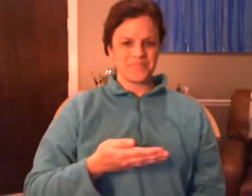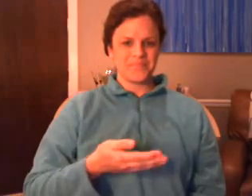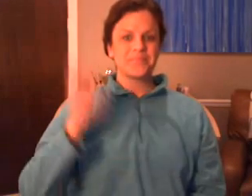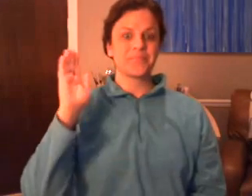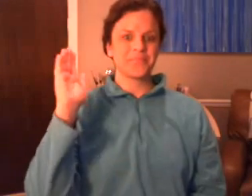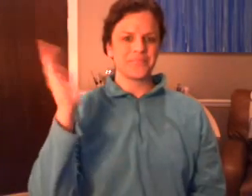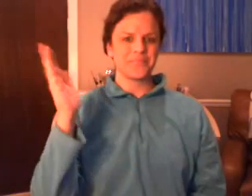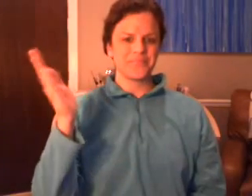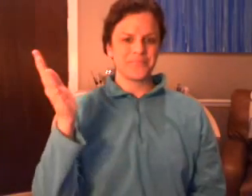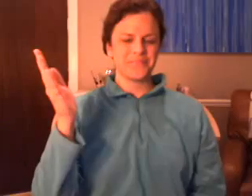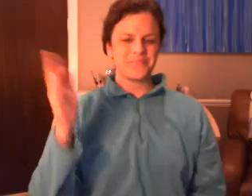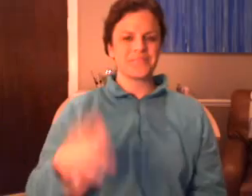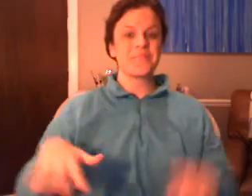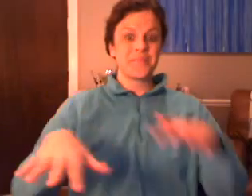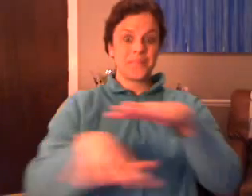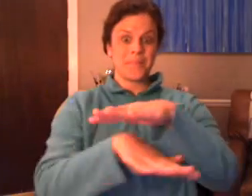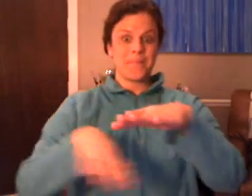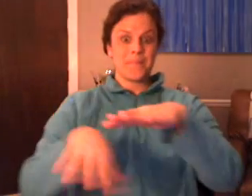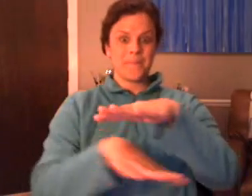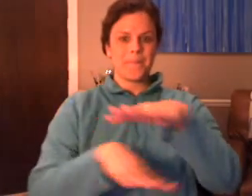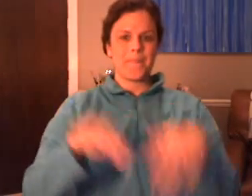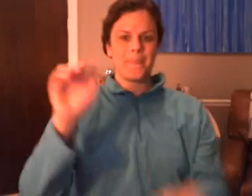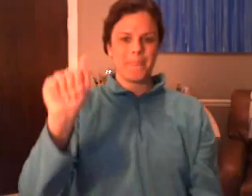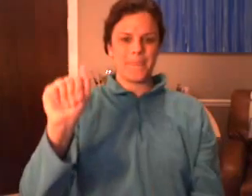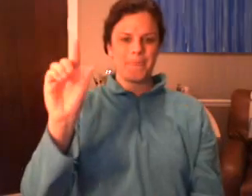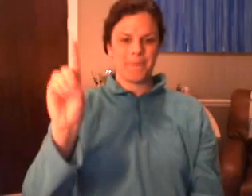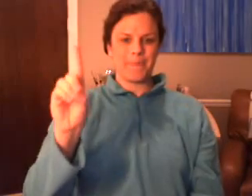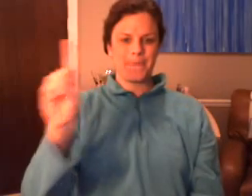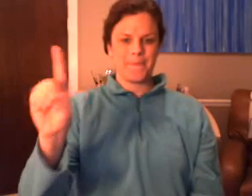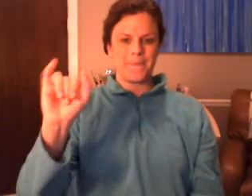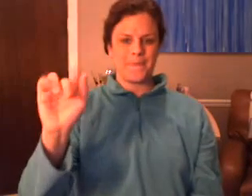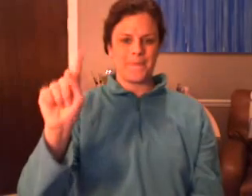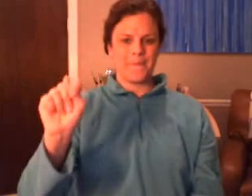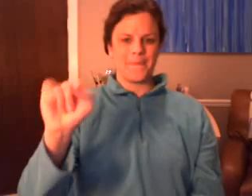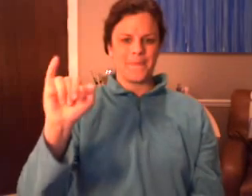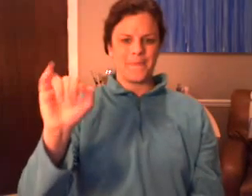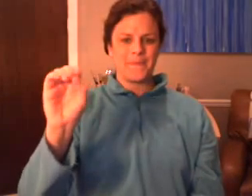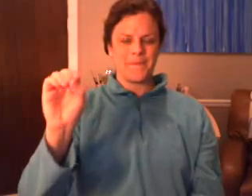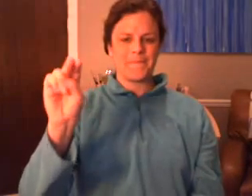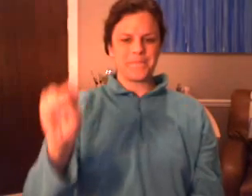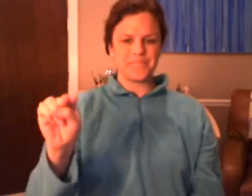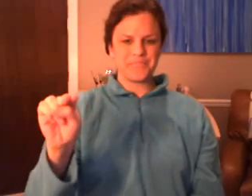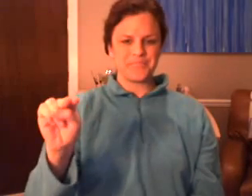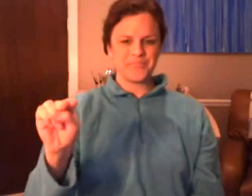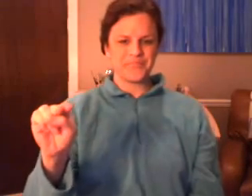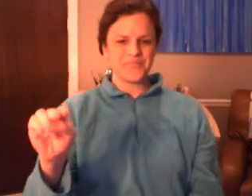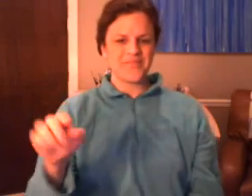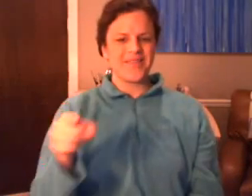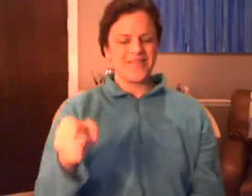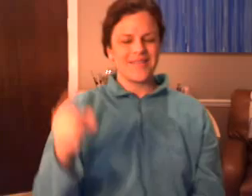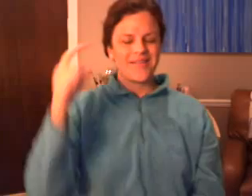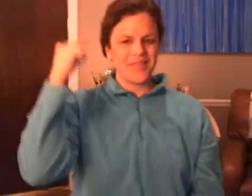to the presentation on basic addition. I know what you're thinking. Sal, addition doesn't seem so basic to me. Well, I apologize.